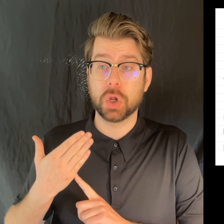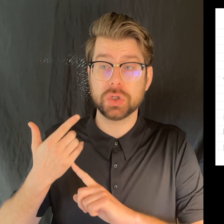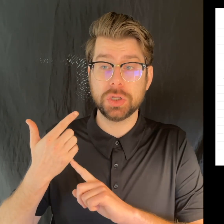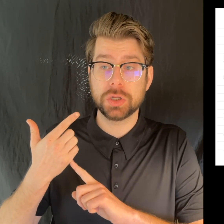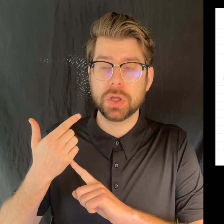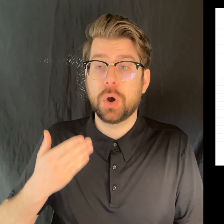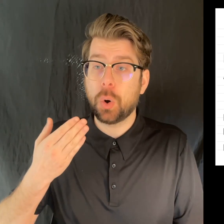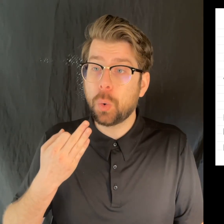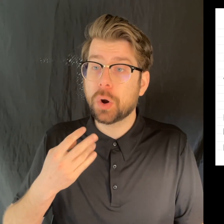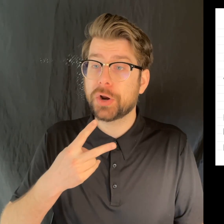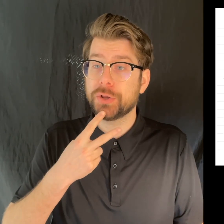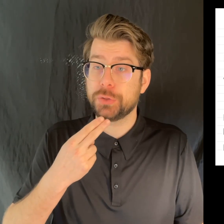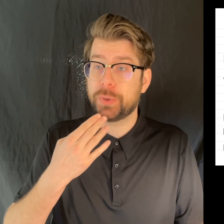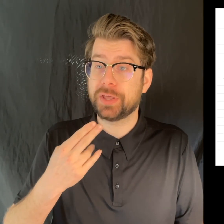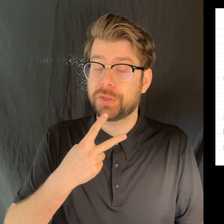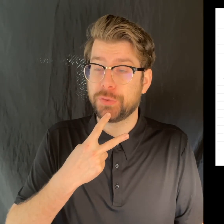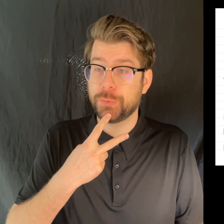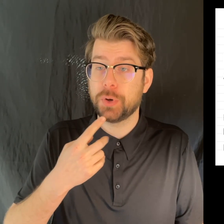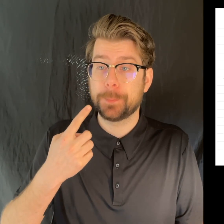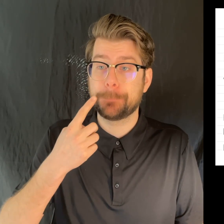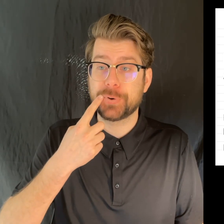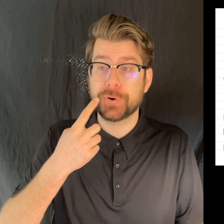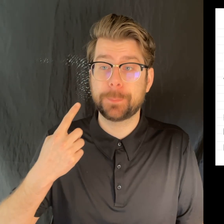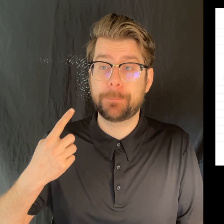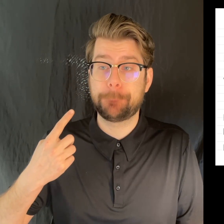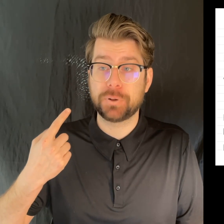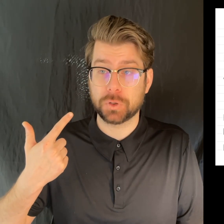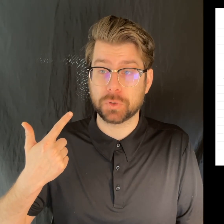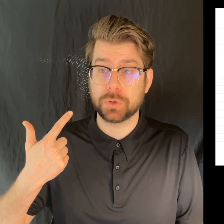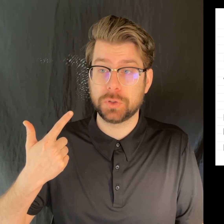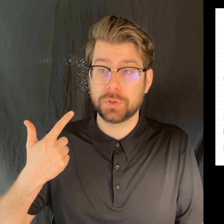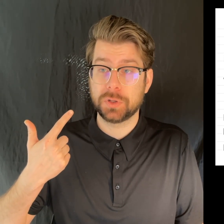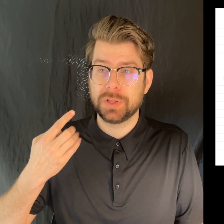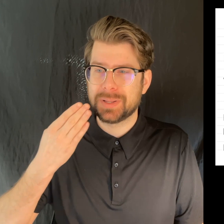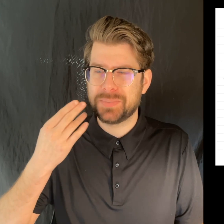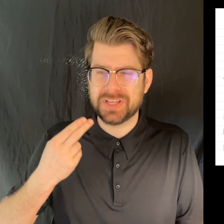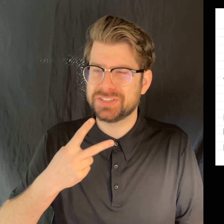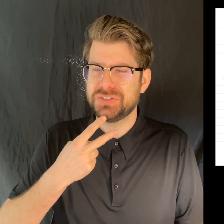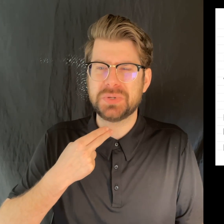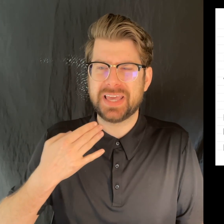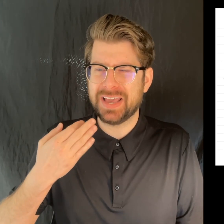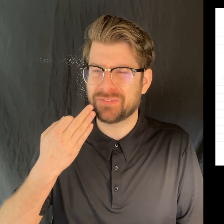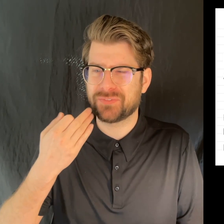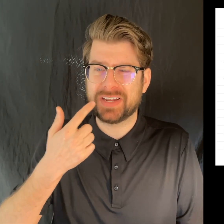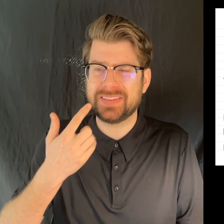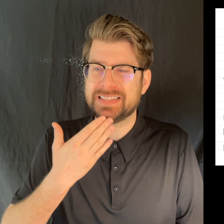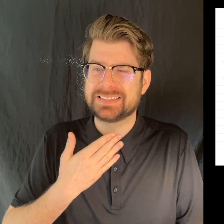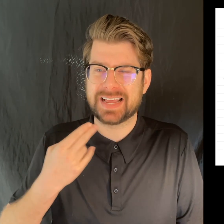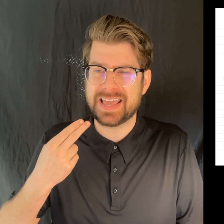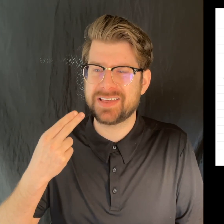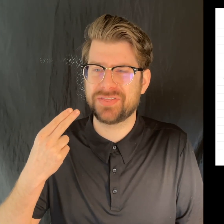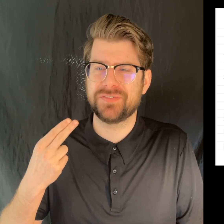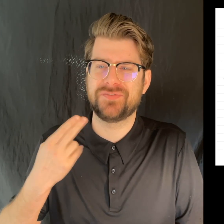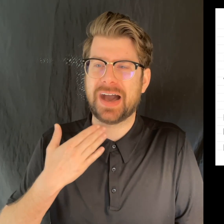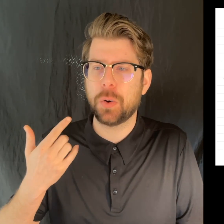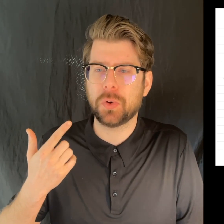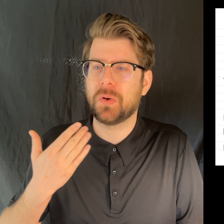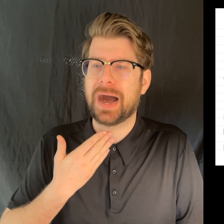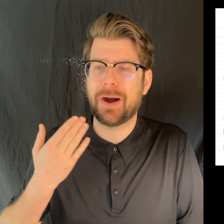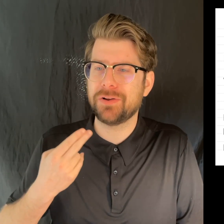ul, or you can cue purple, because you can't really take the vowel out of